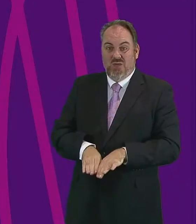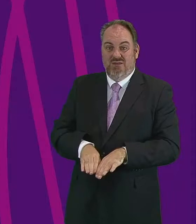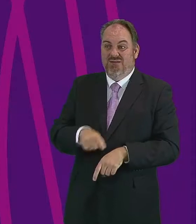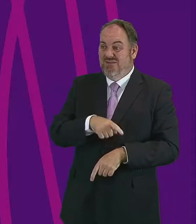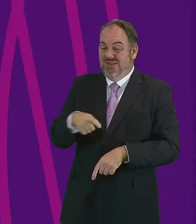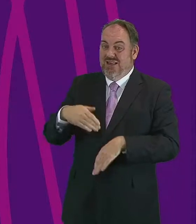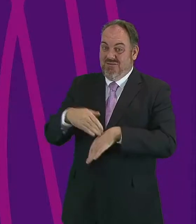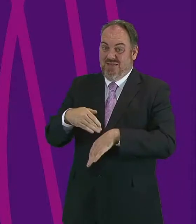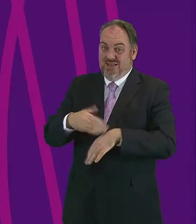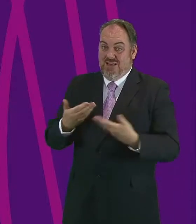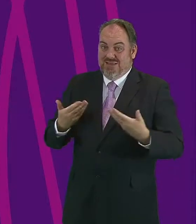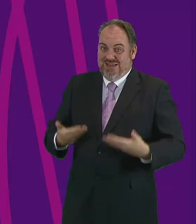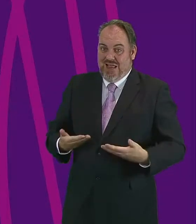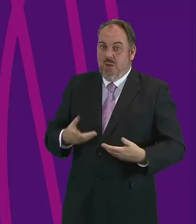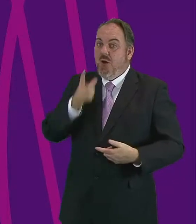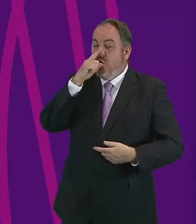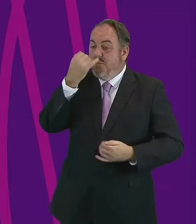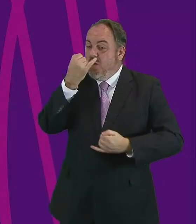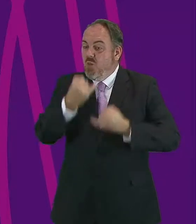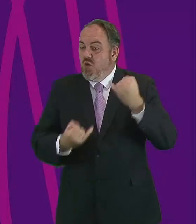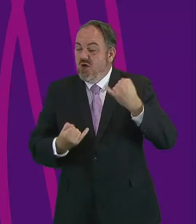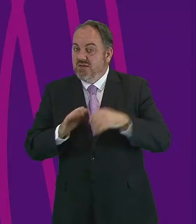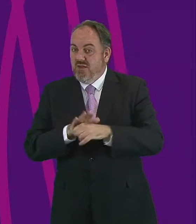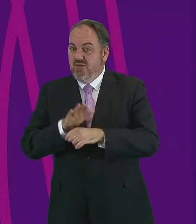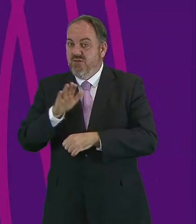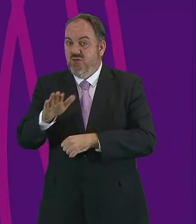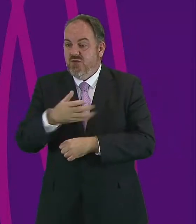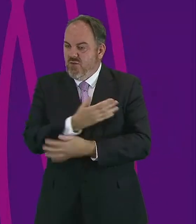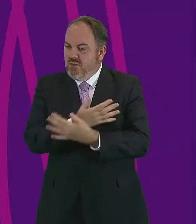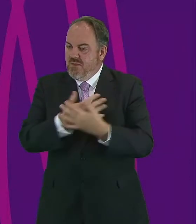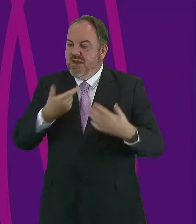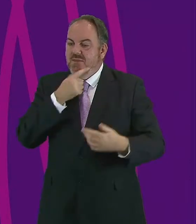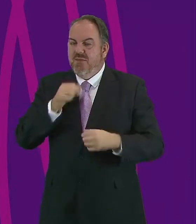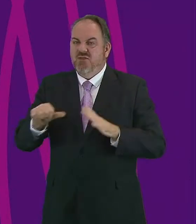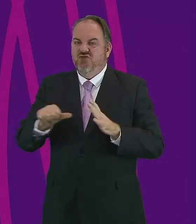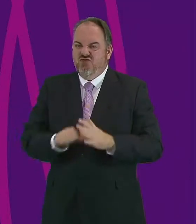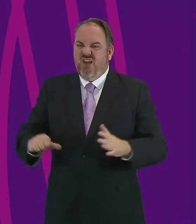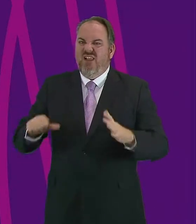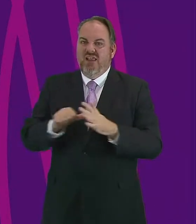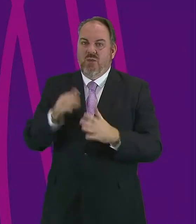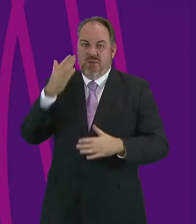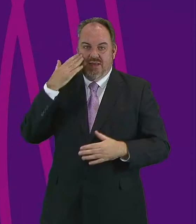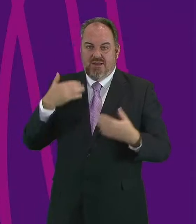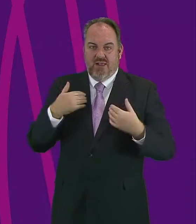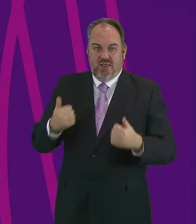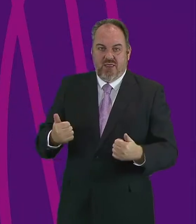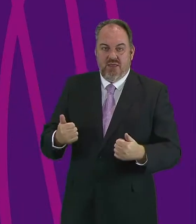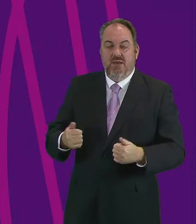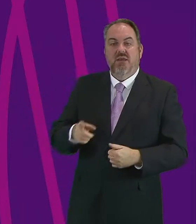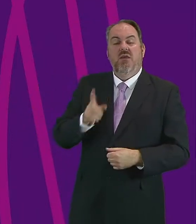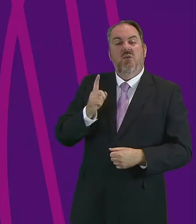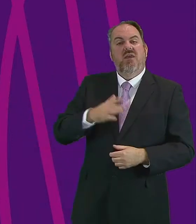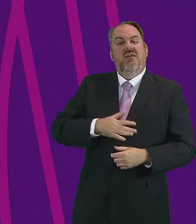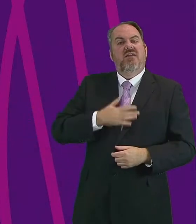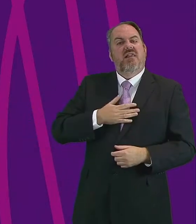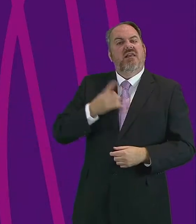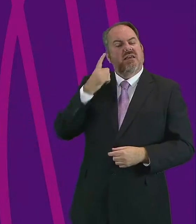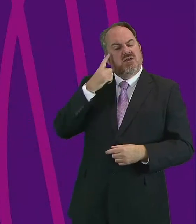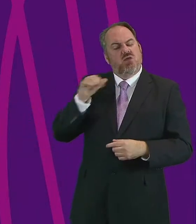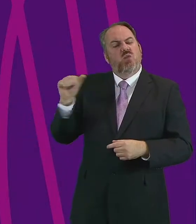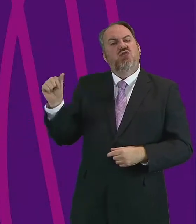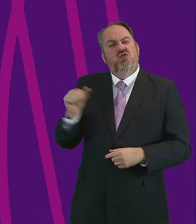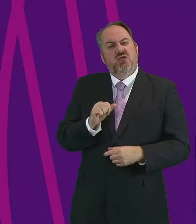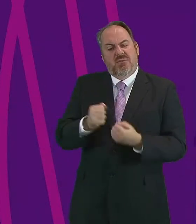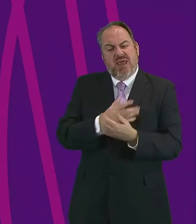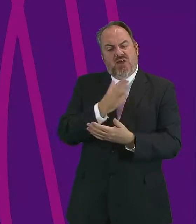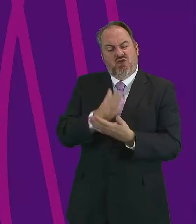months. They remain of the view that it is appropriate to retain these provisions on the statute book as it would not be prudent to leave our services